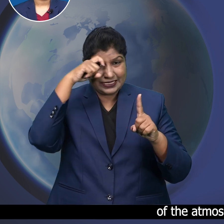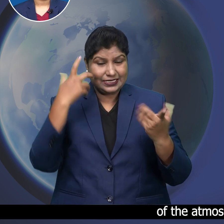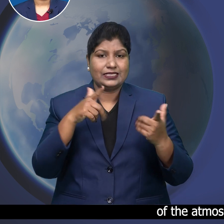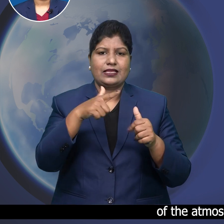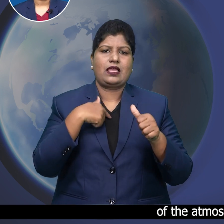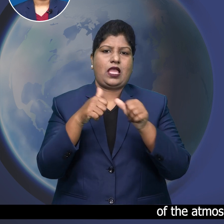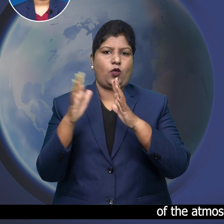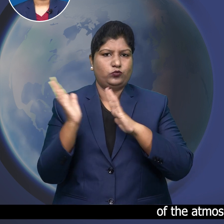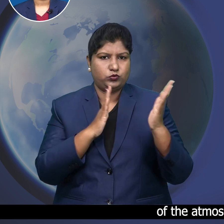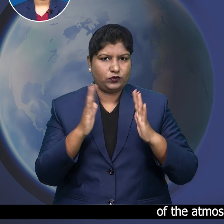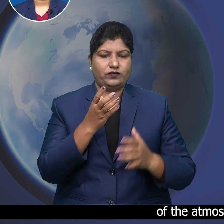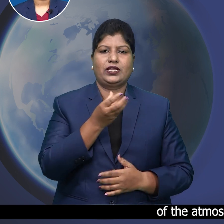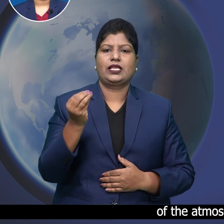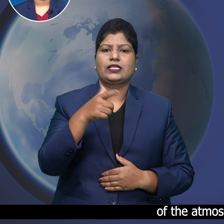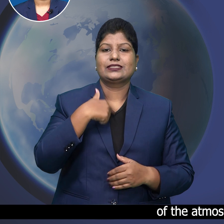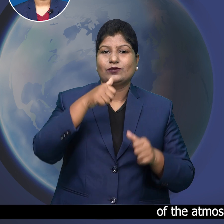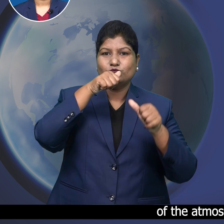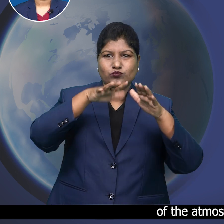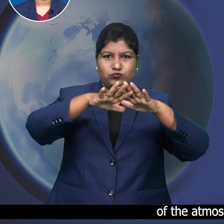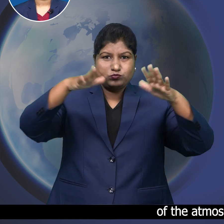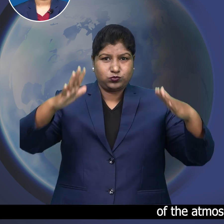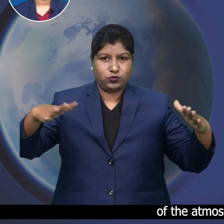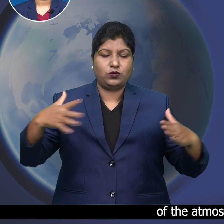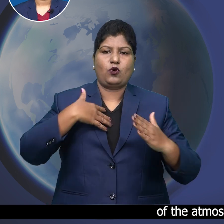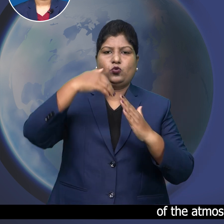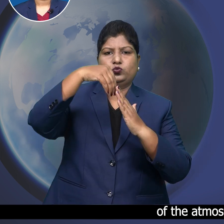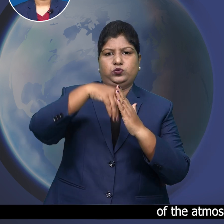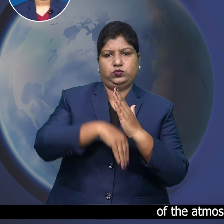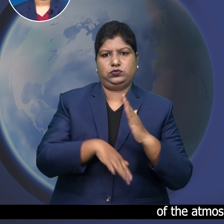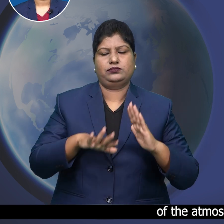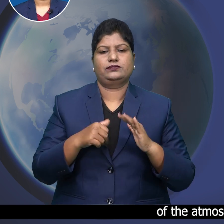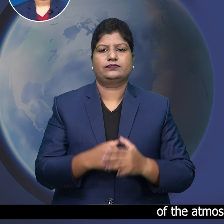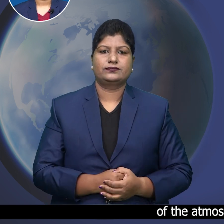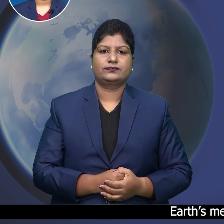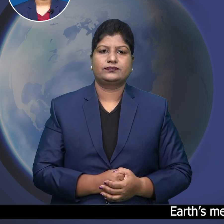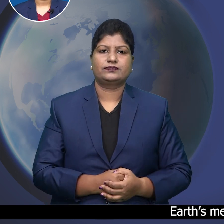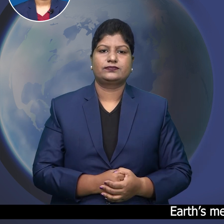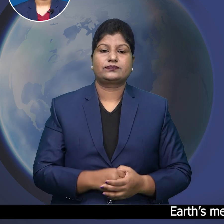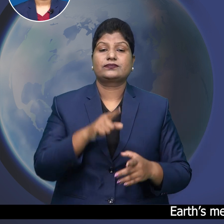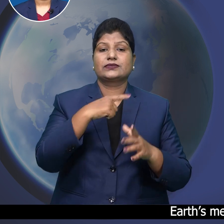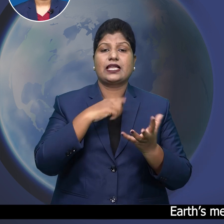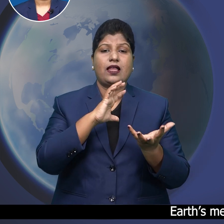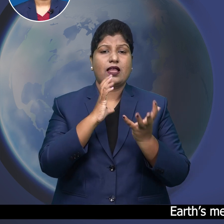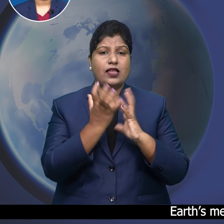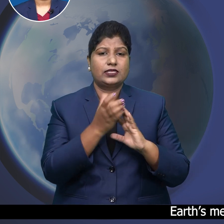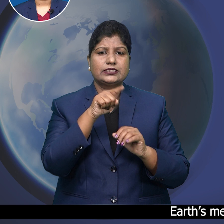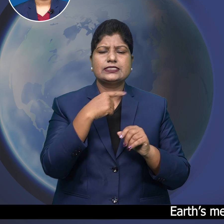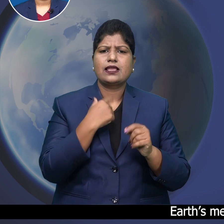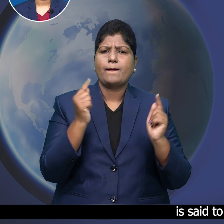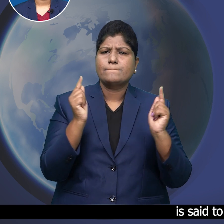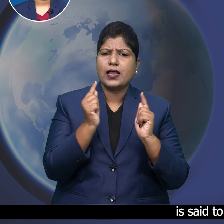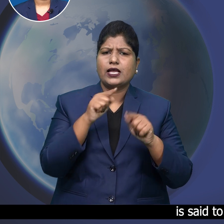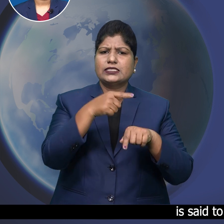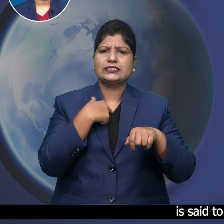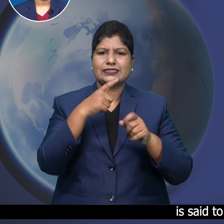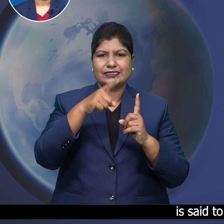atmosphere and oceans. Earth's mean temperature